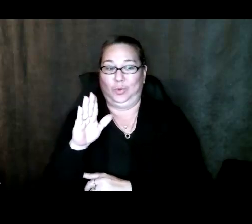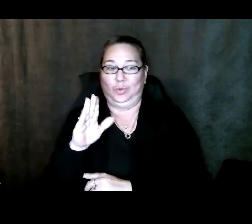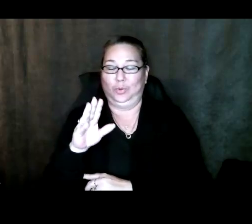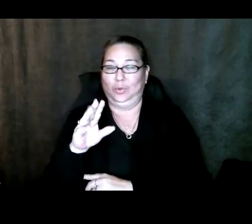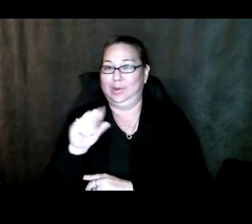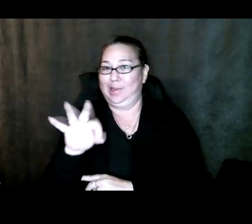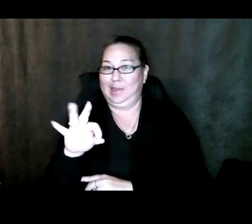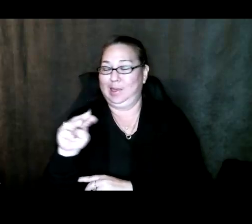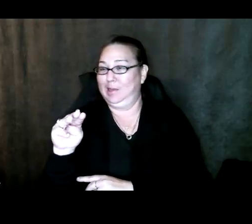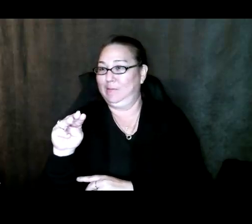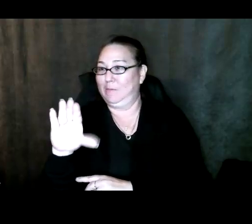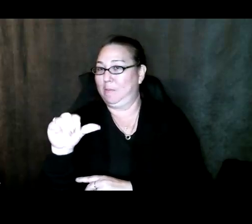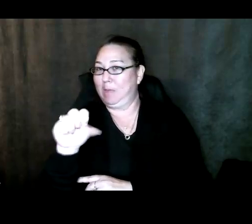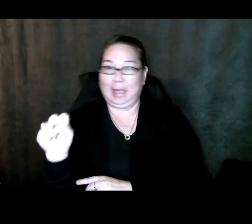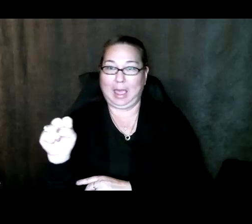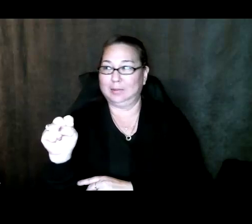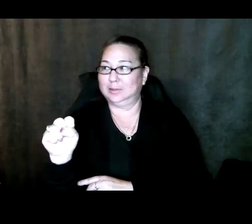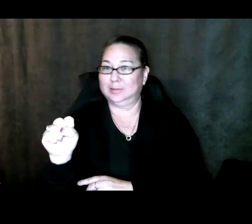test is the standard